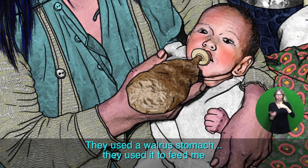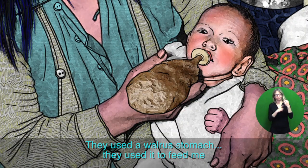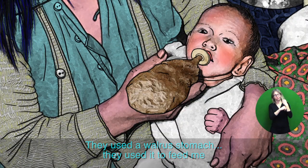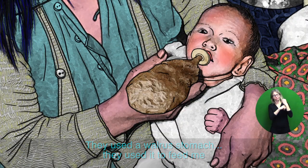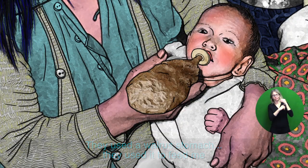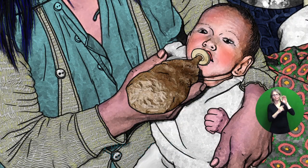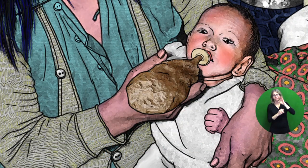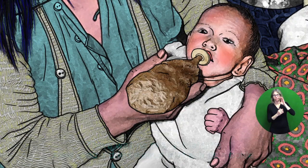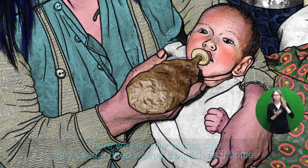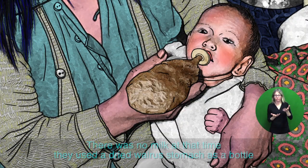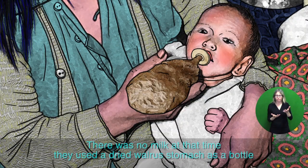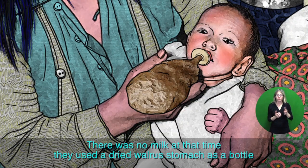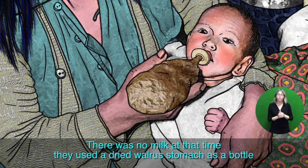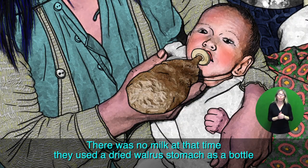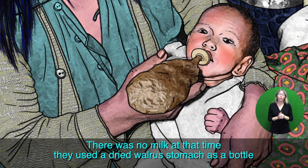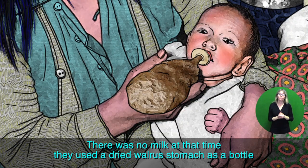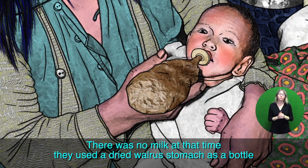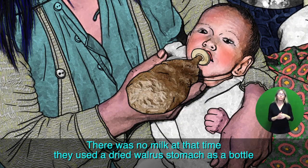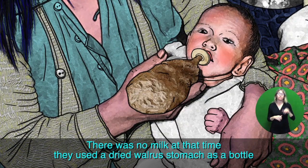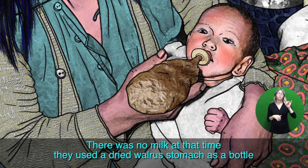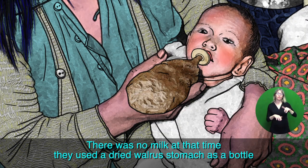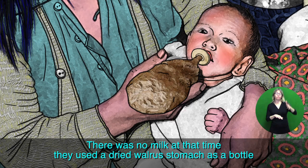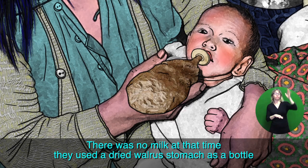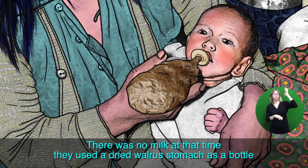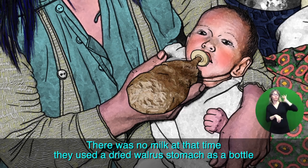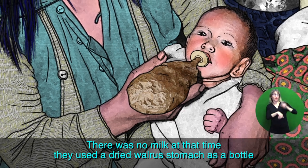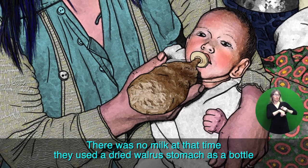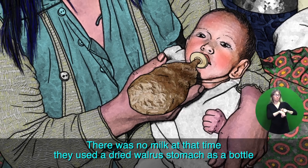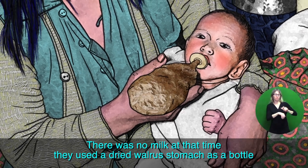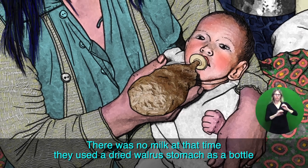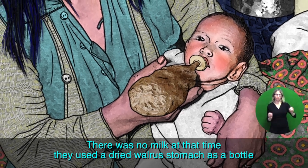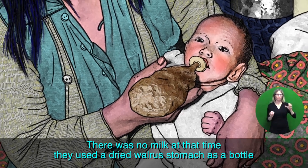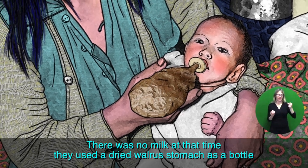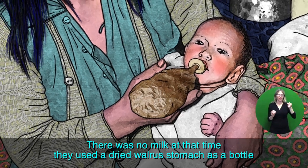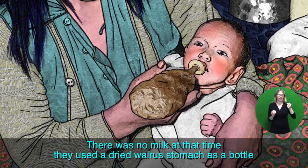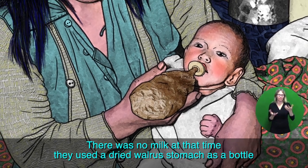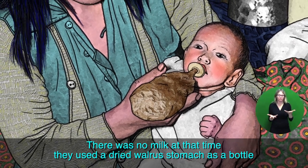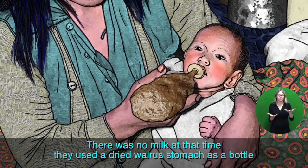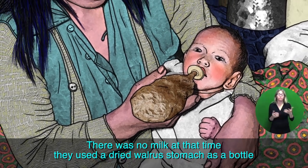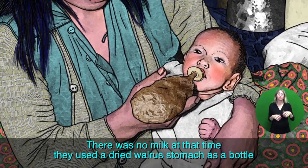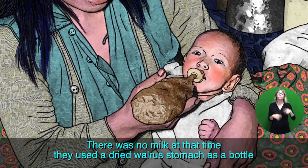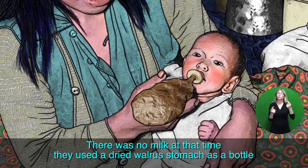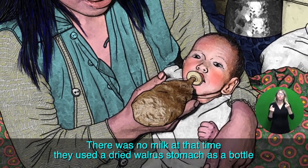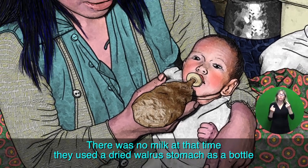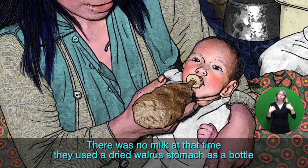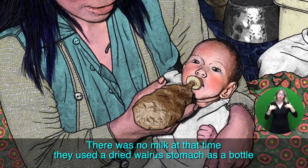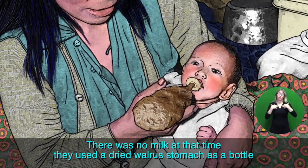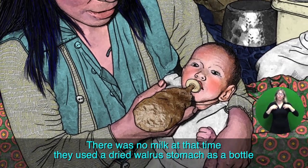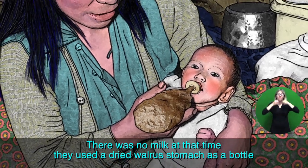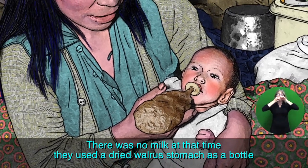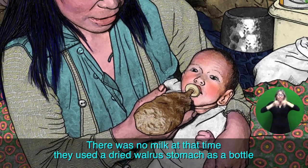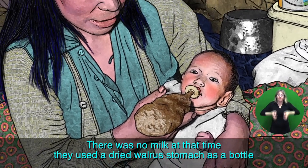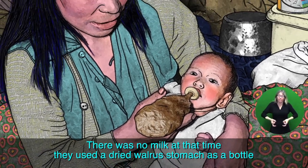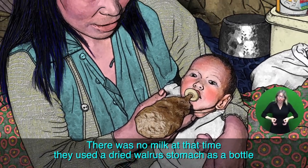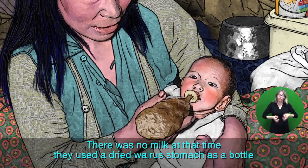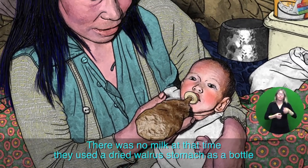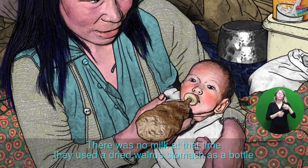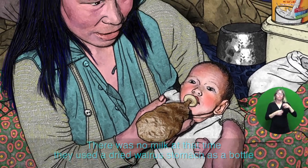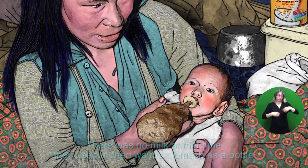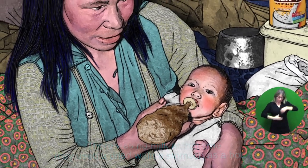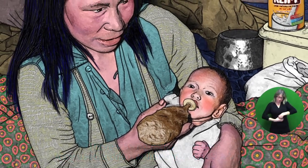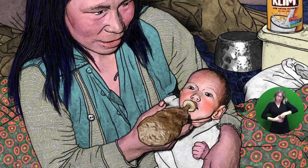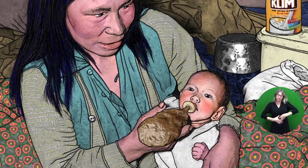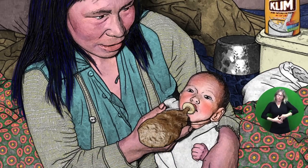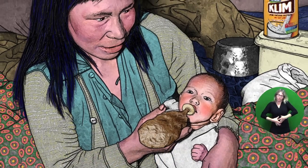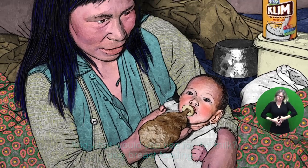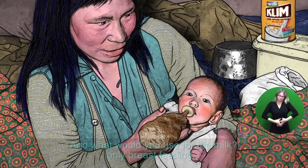her. Wow. Because there were no milk at that time. A dried stomach. Oh, okay. For her to use as a